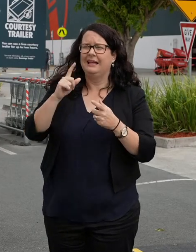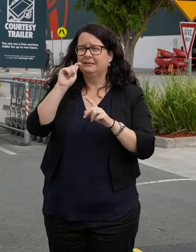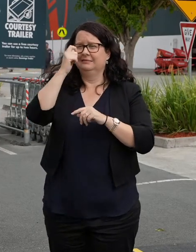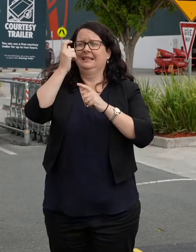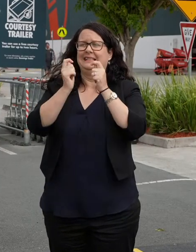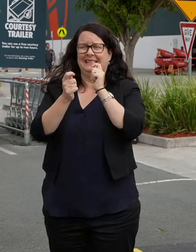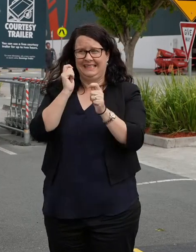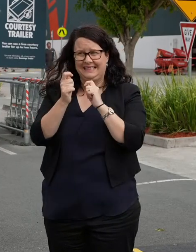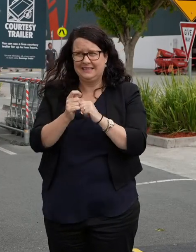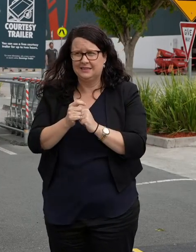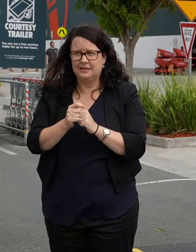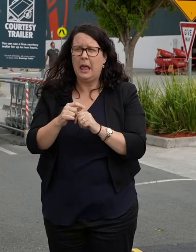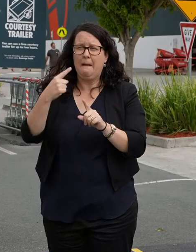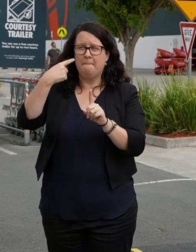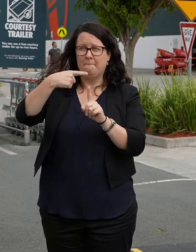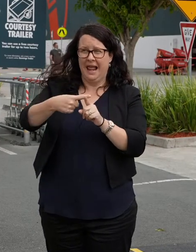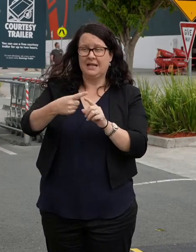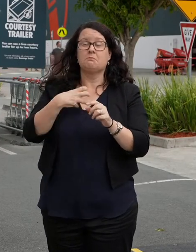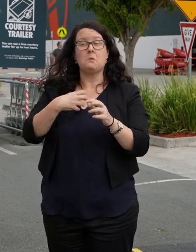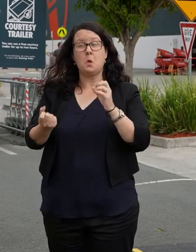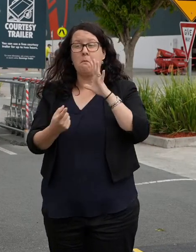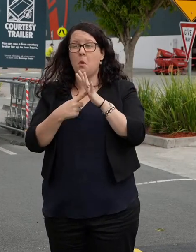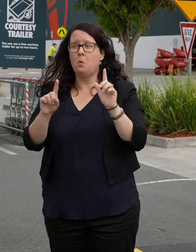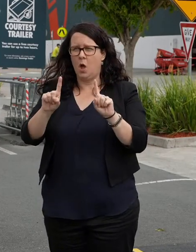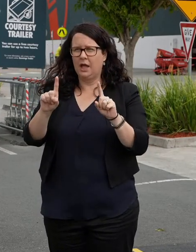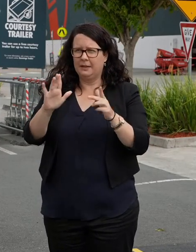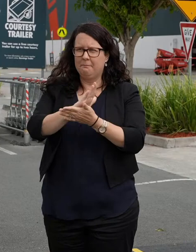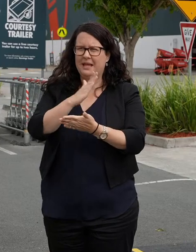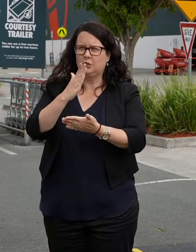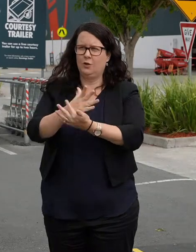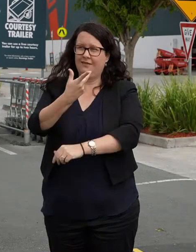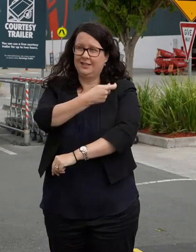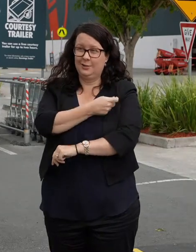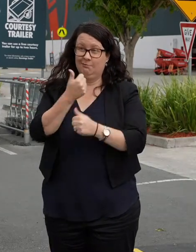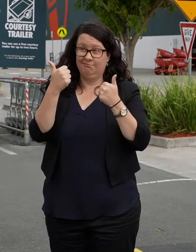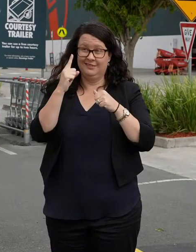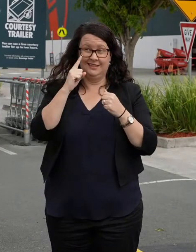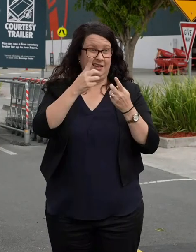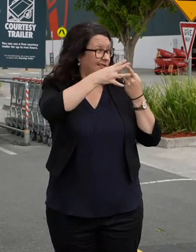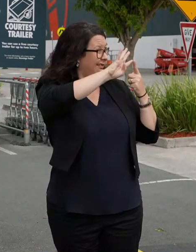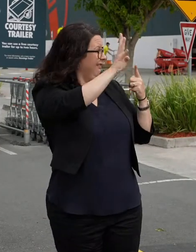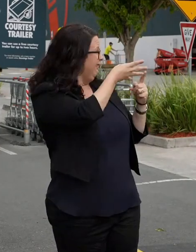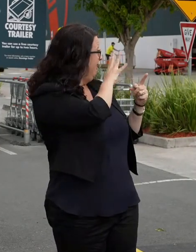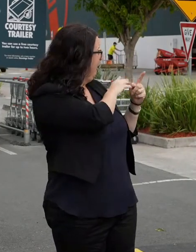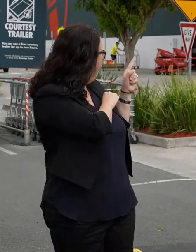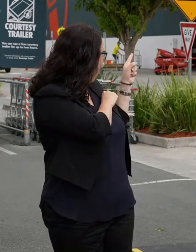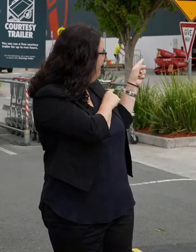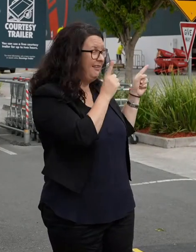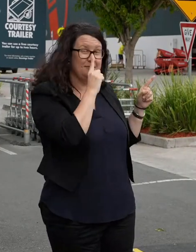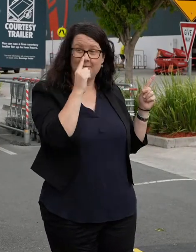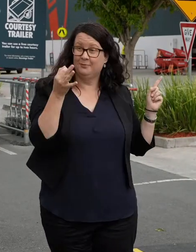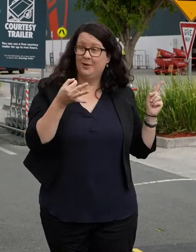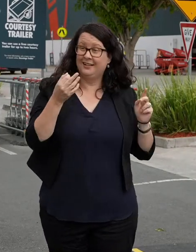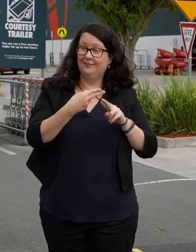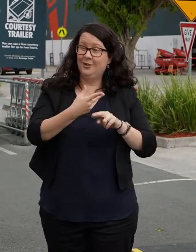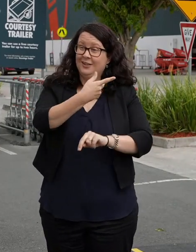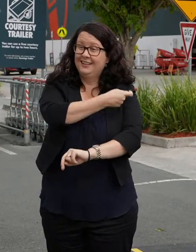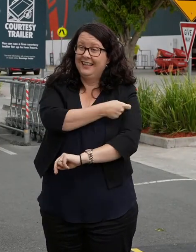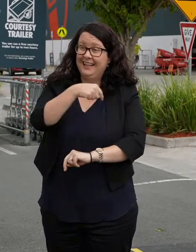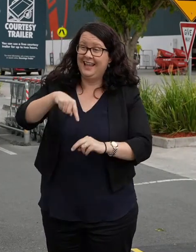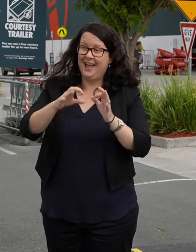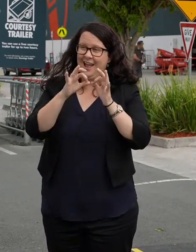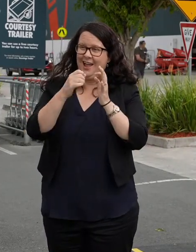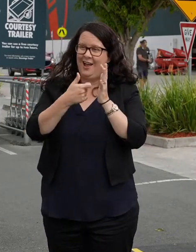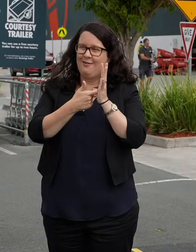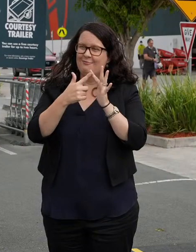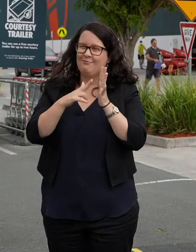importantly, now's the time to get vaccinated. And it's absolutely amazing to see the numbers here today at Bunnings and Brendale. And we were here 3 weeks ago,